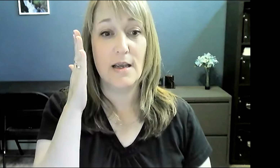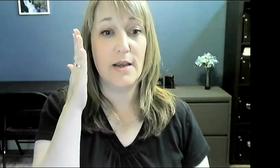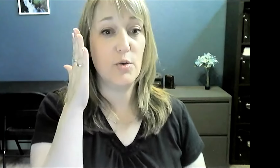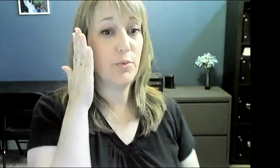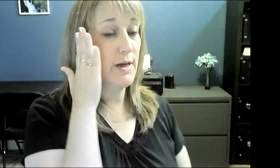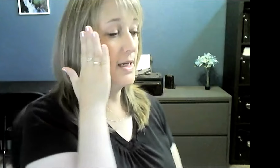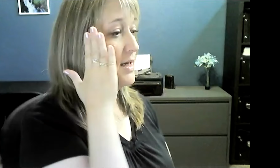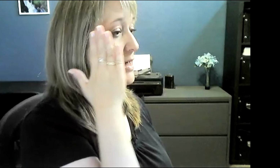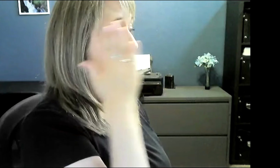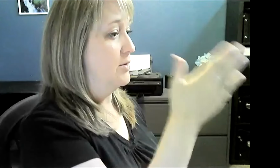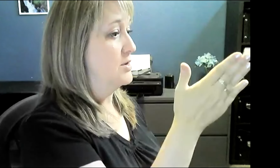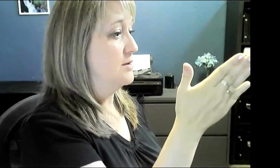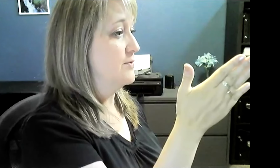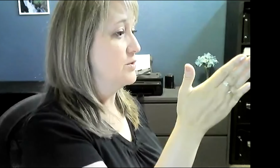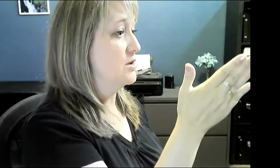and you bring it out into the future.